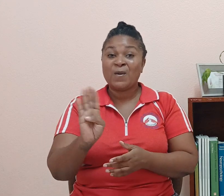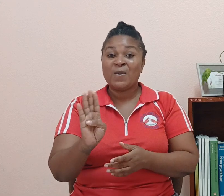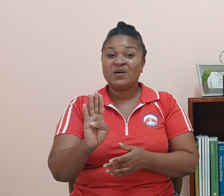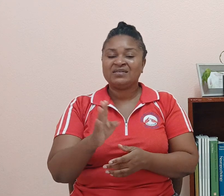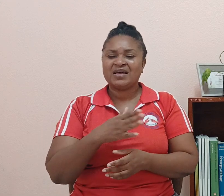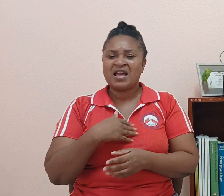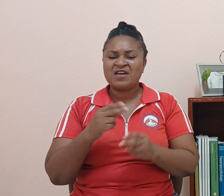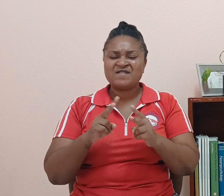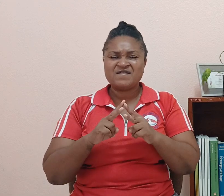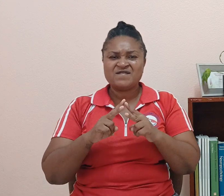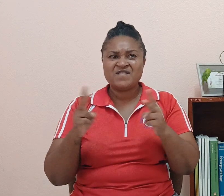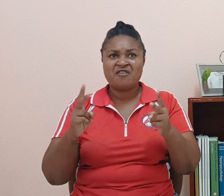famous descendants.